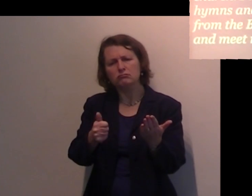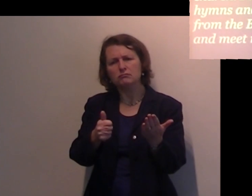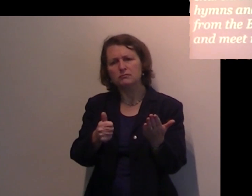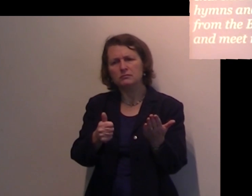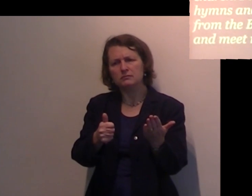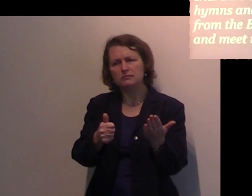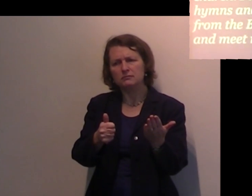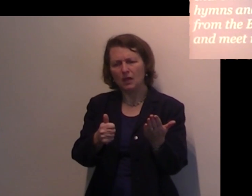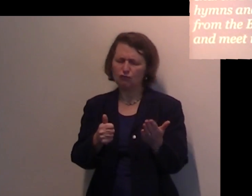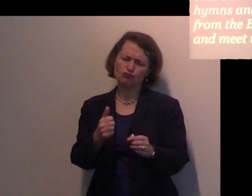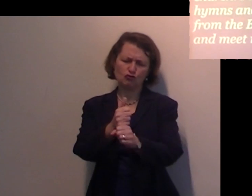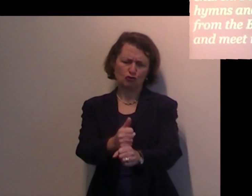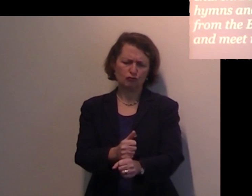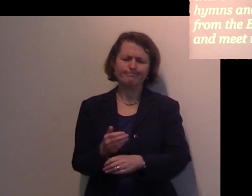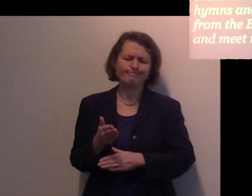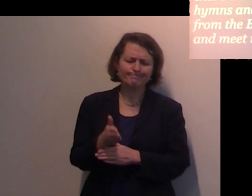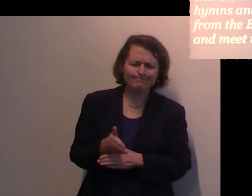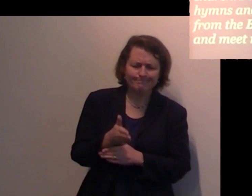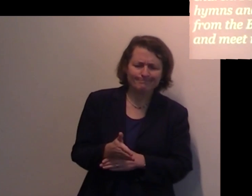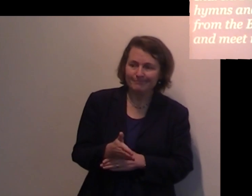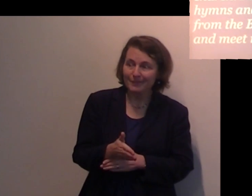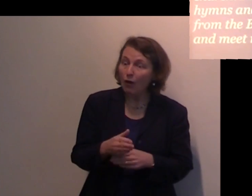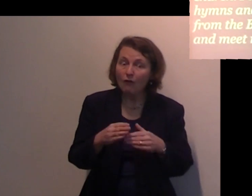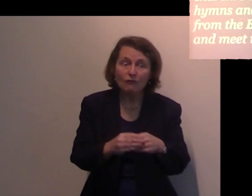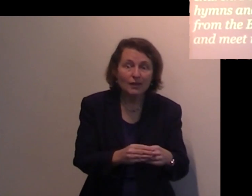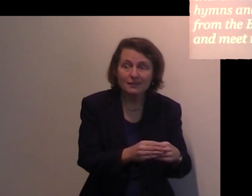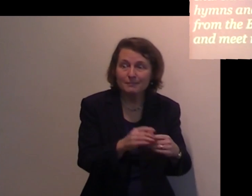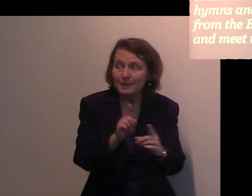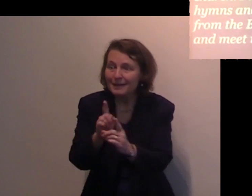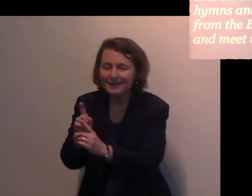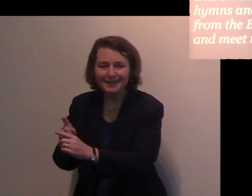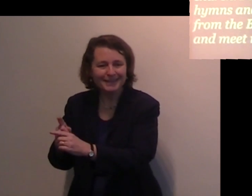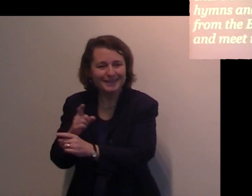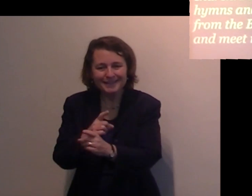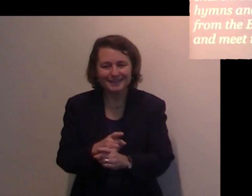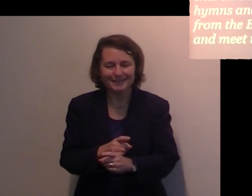I will come to church and meet my Christian friends, unquote.